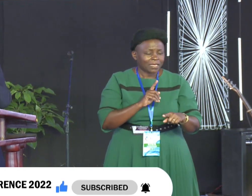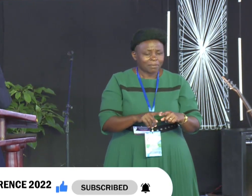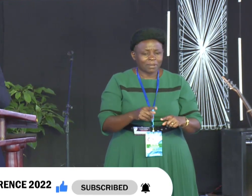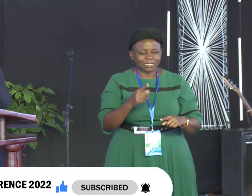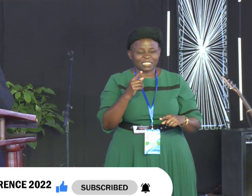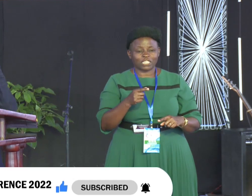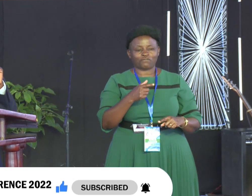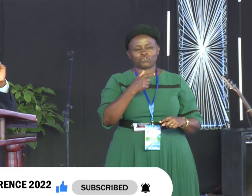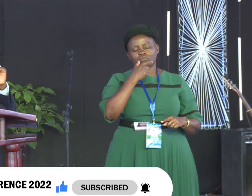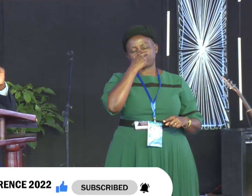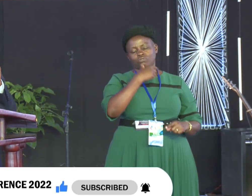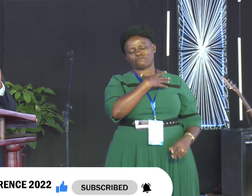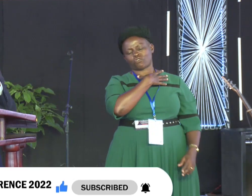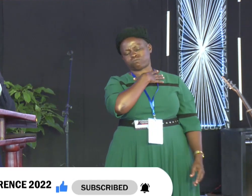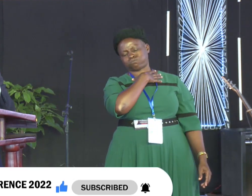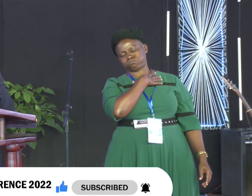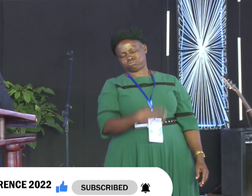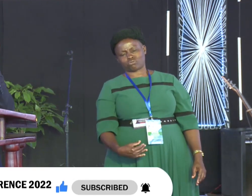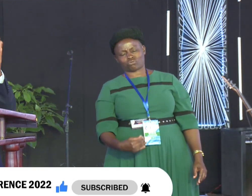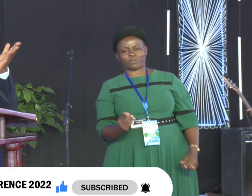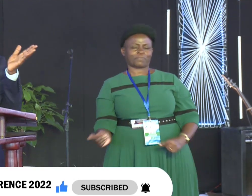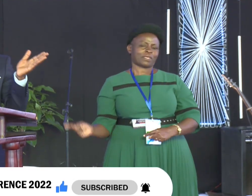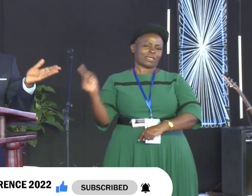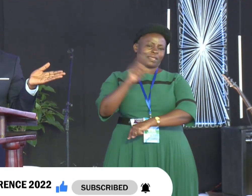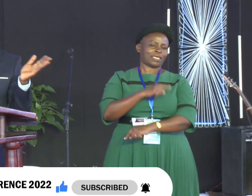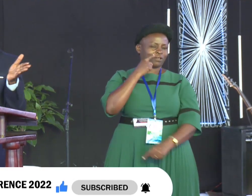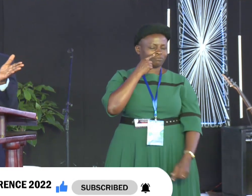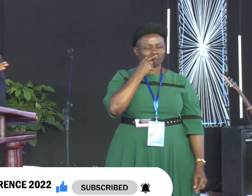you fight on an